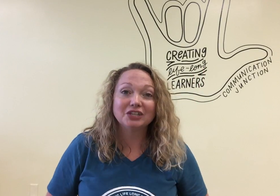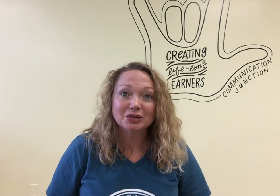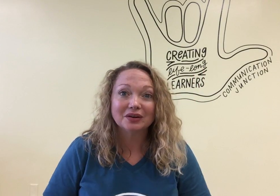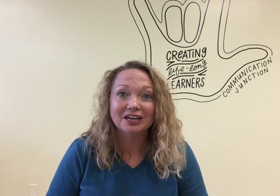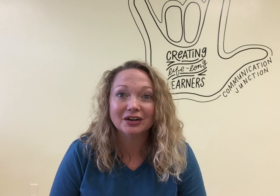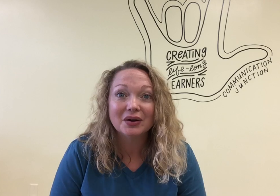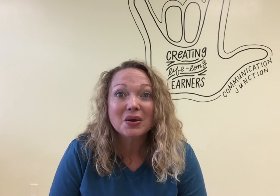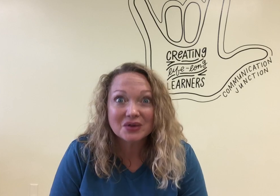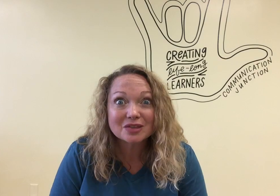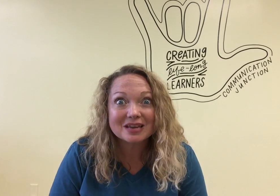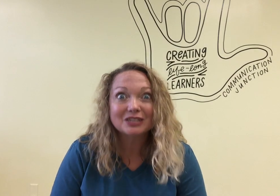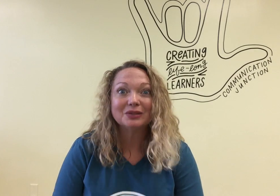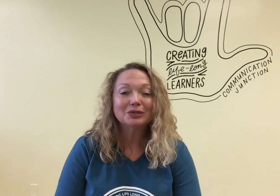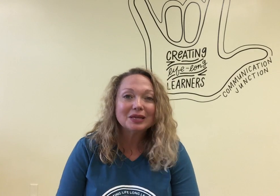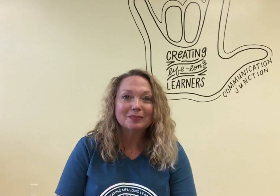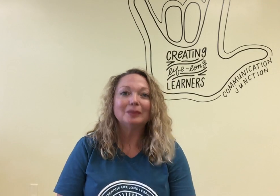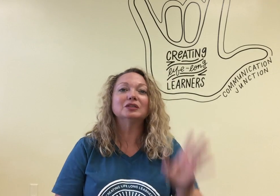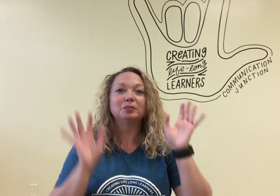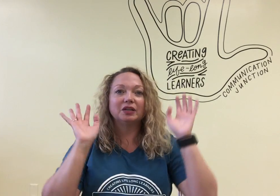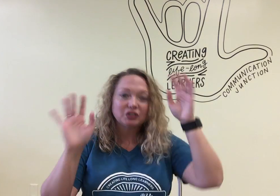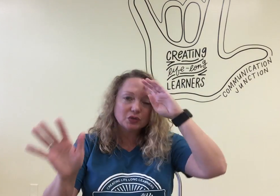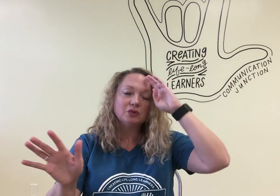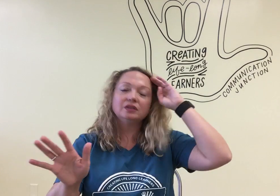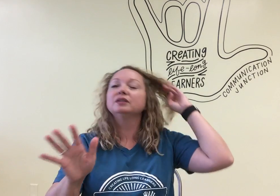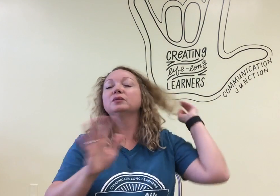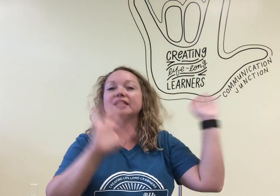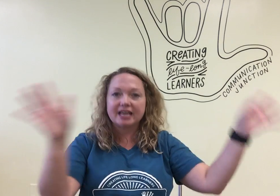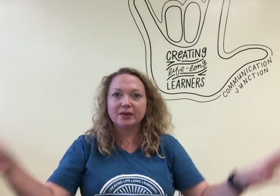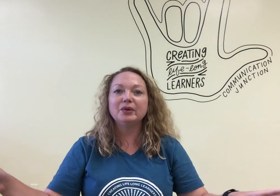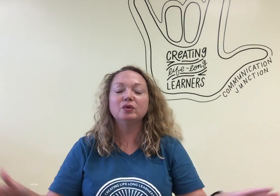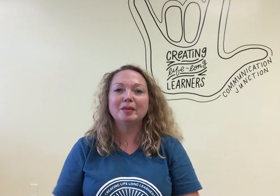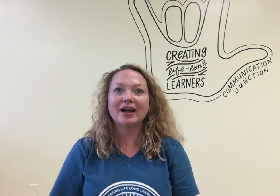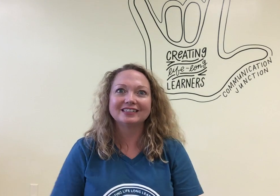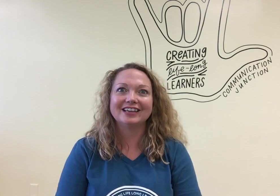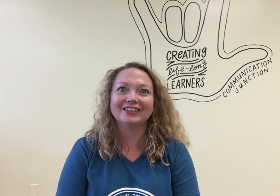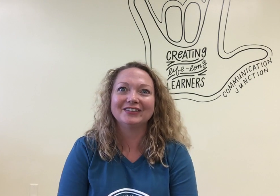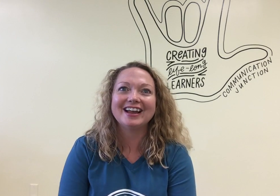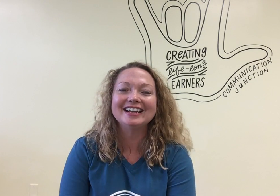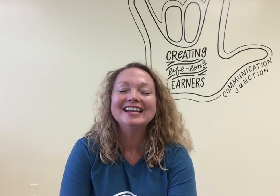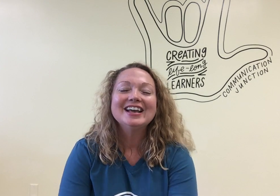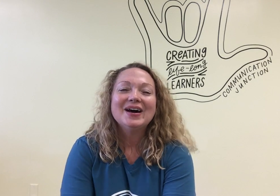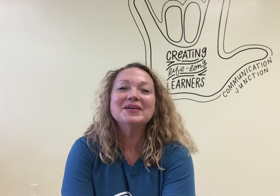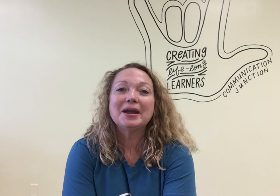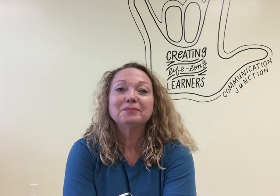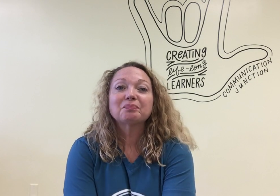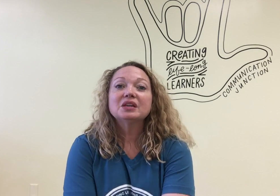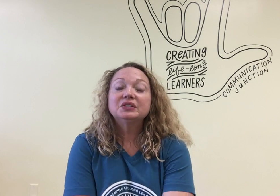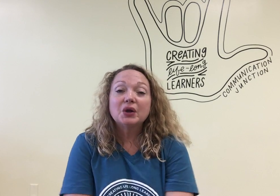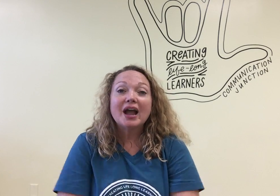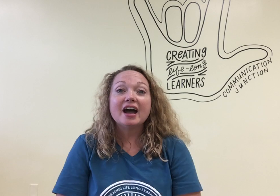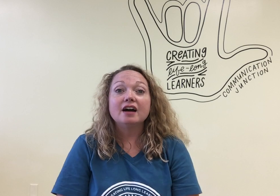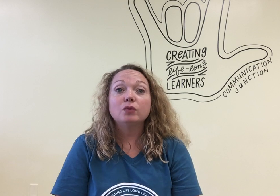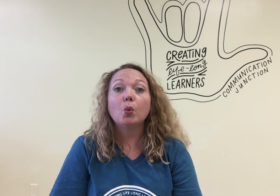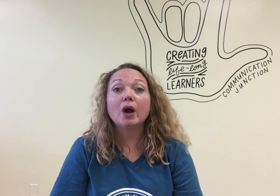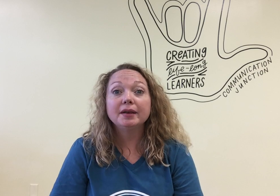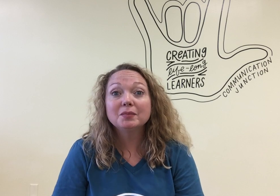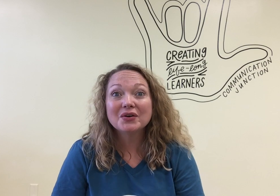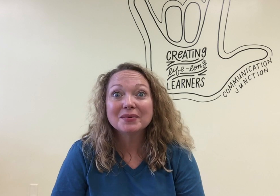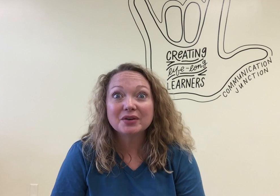you were here with me to enjoy the bubbles, but soon, one day, we will be back together, right? Okay, so I have one more book